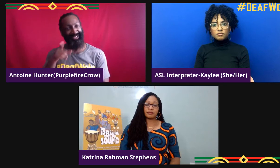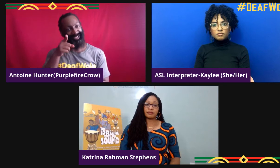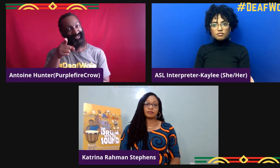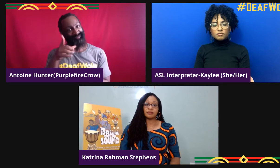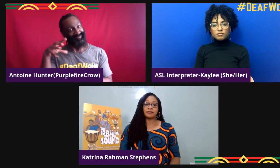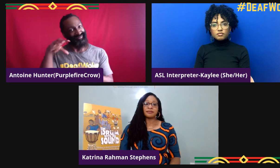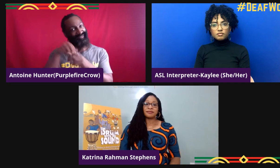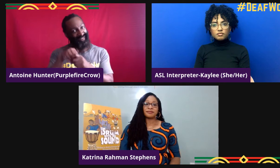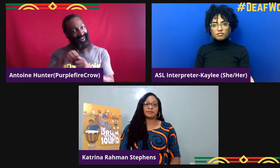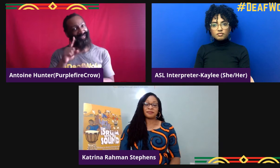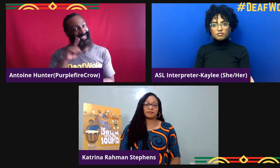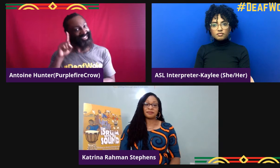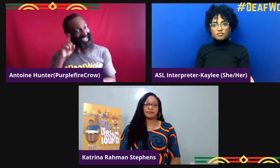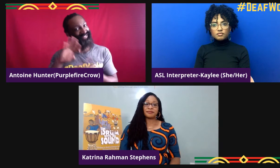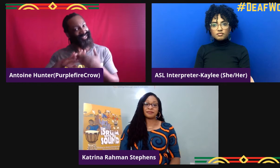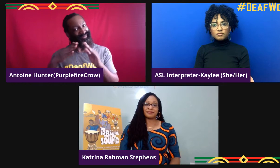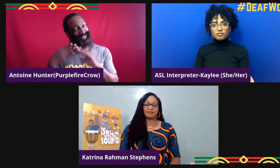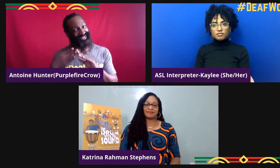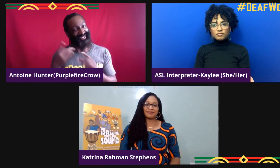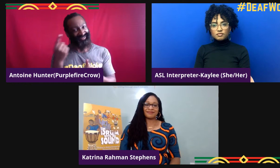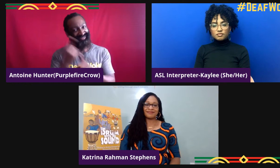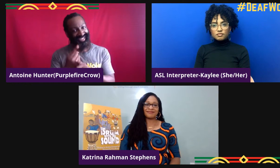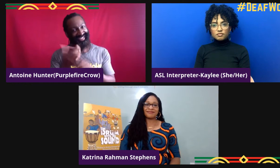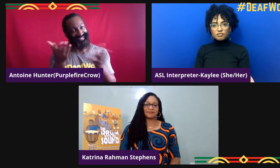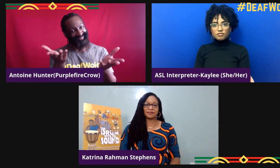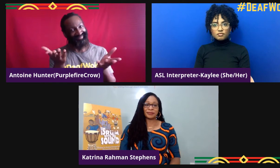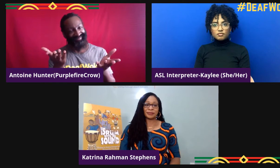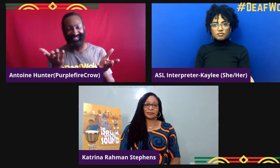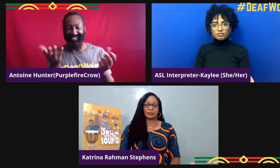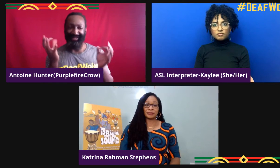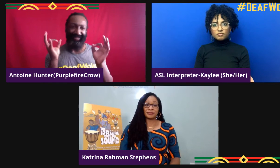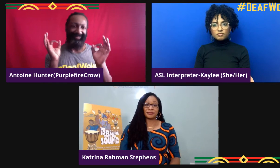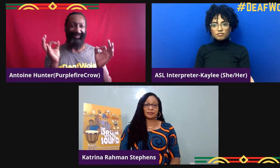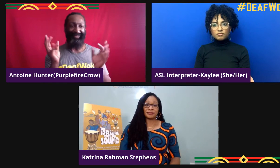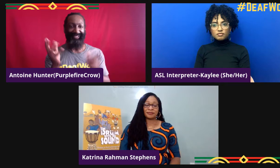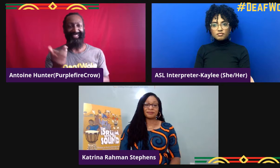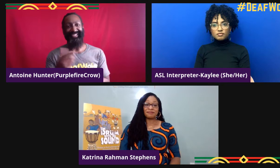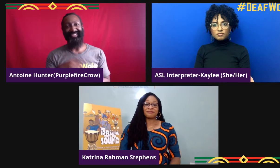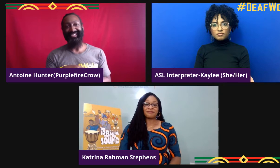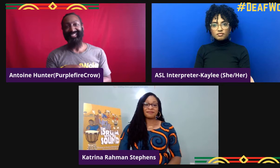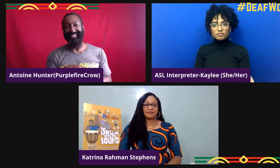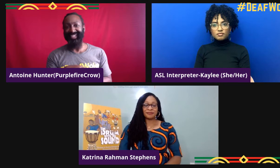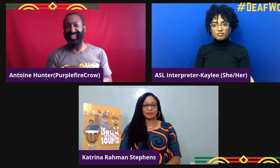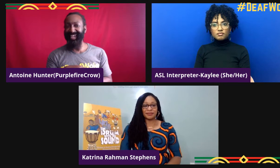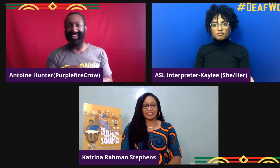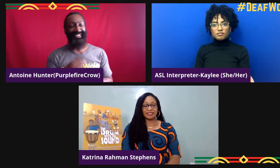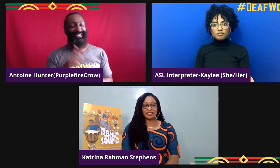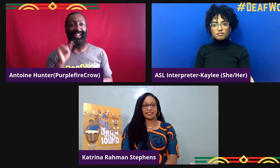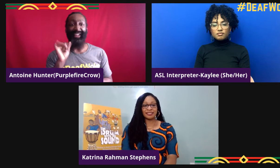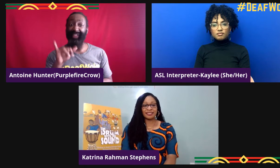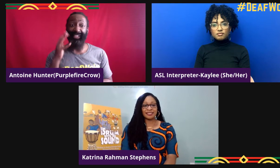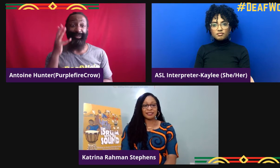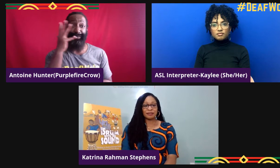connection to it, to the community. But you are really involved in the community, yeah? So that's amazing.